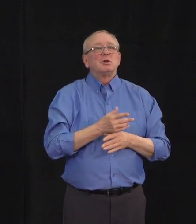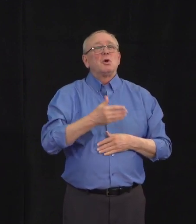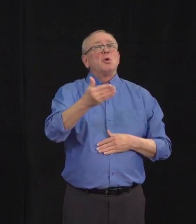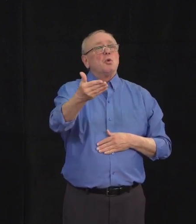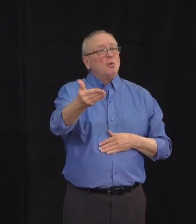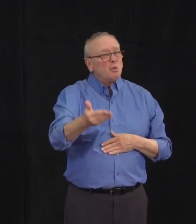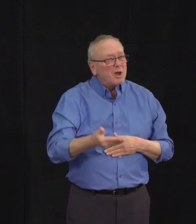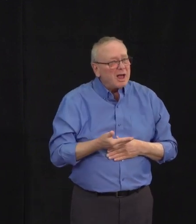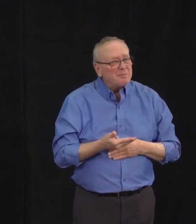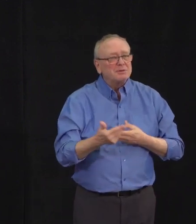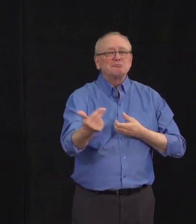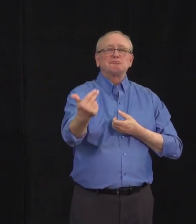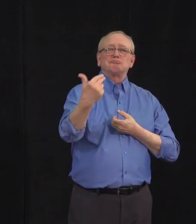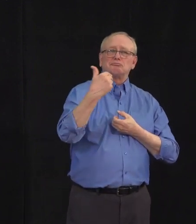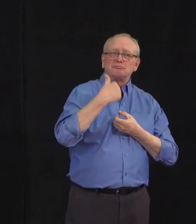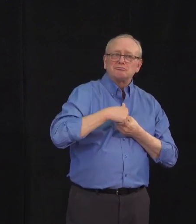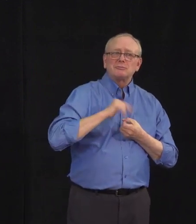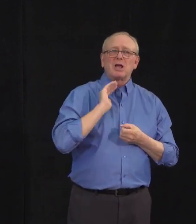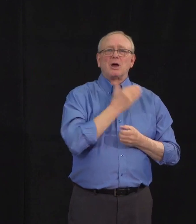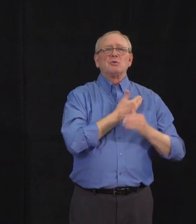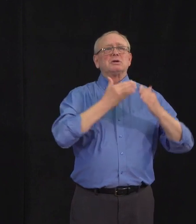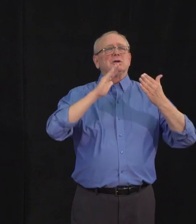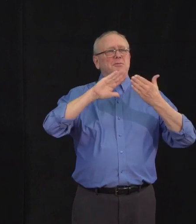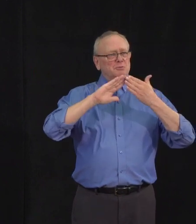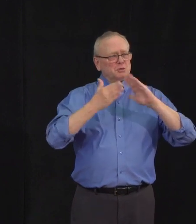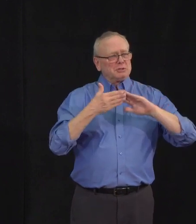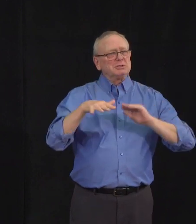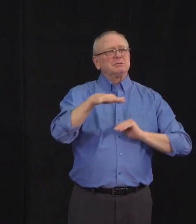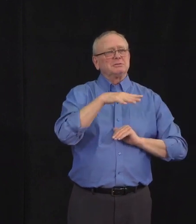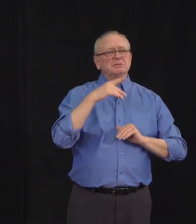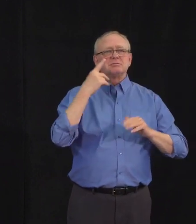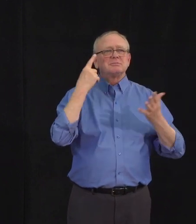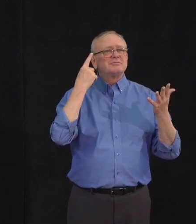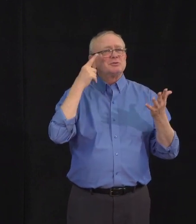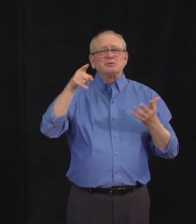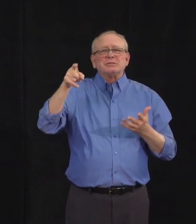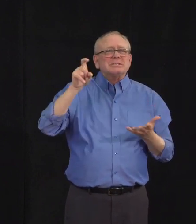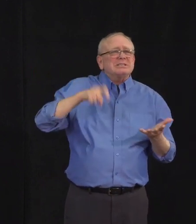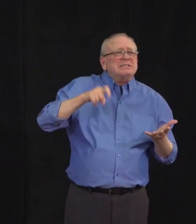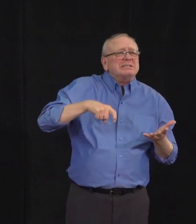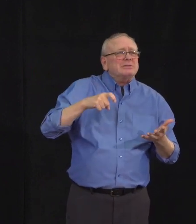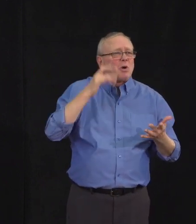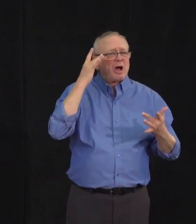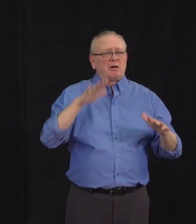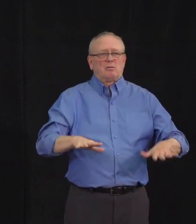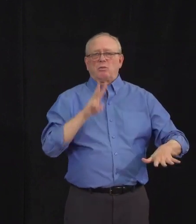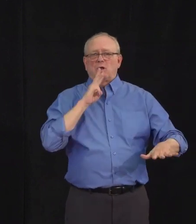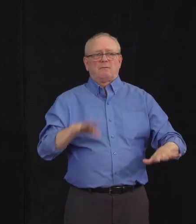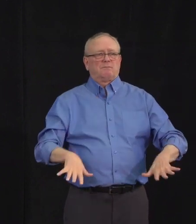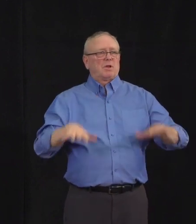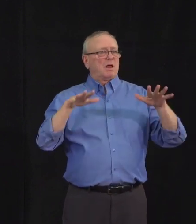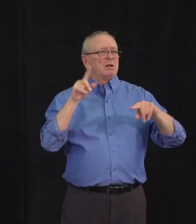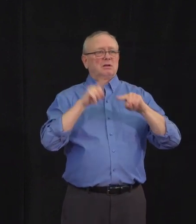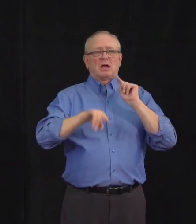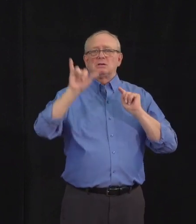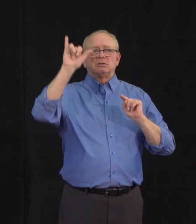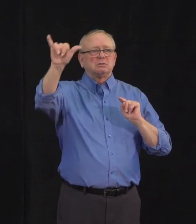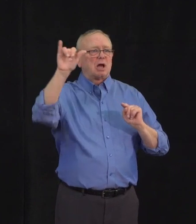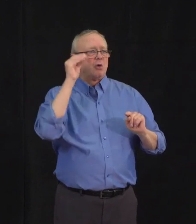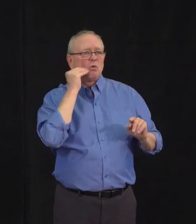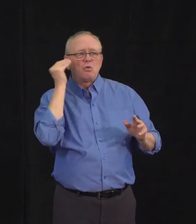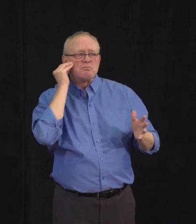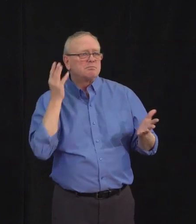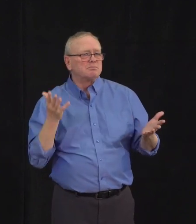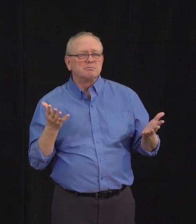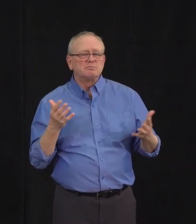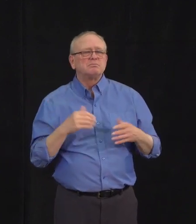communities in their time of need. Thank you, and I'm happy to take questions. Excellent. Before we go to the phone, just a reminder that